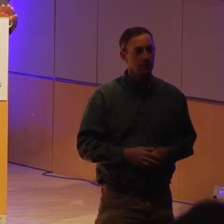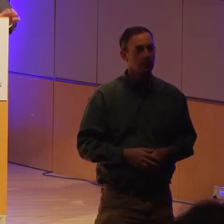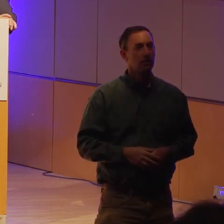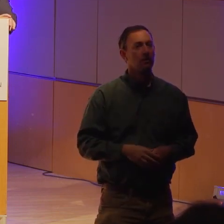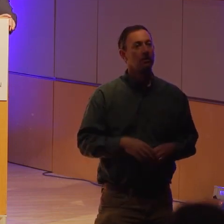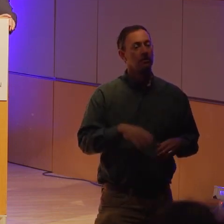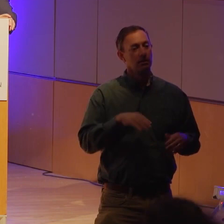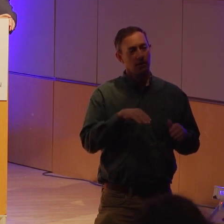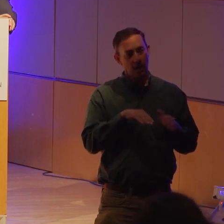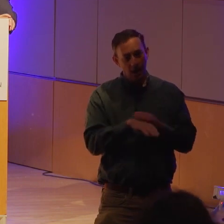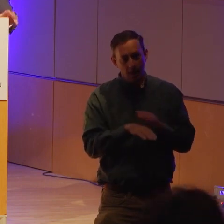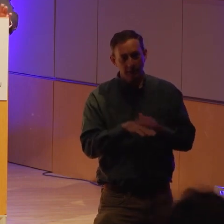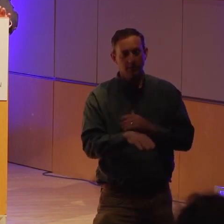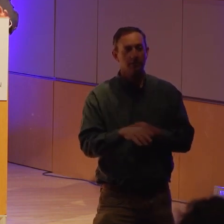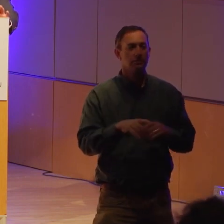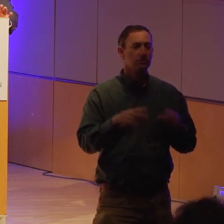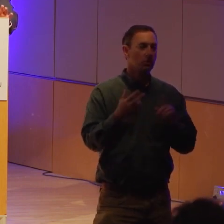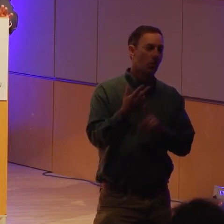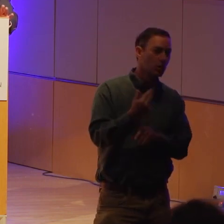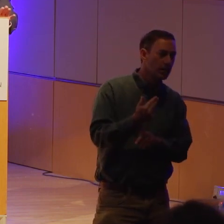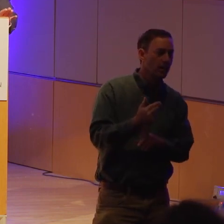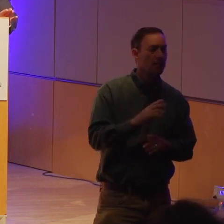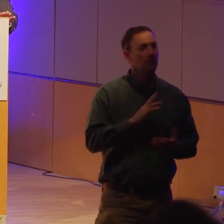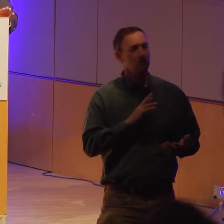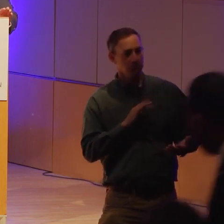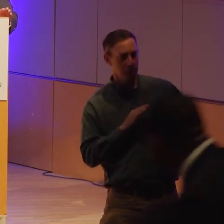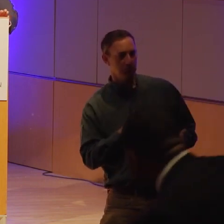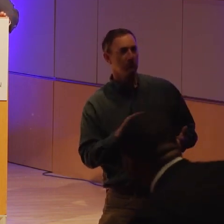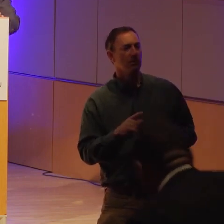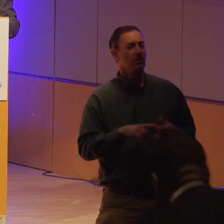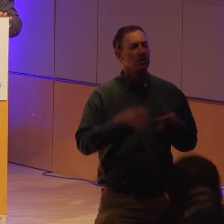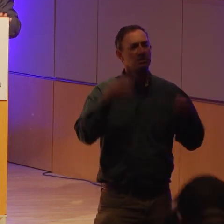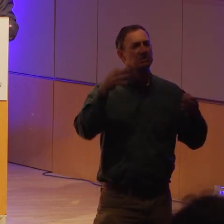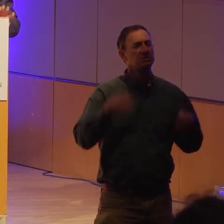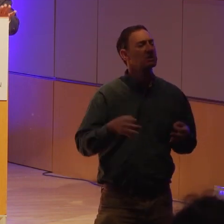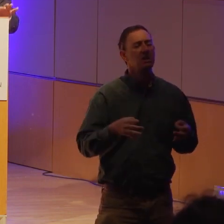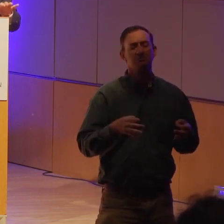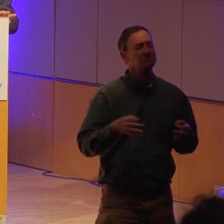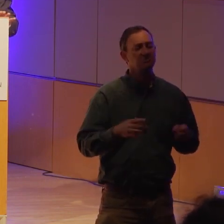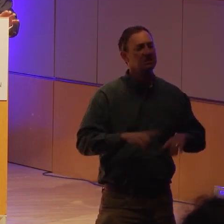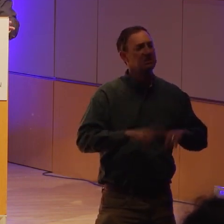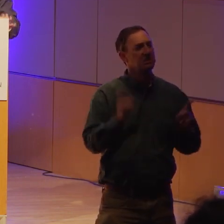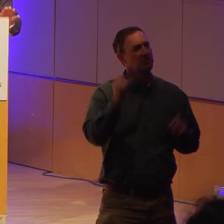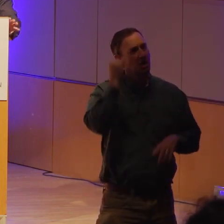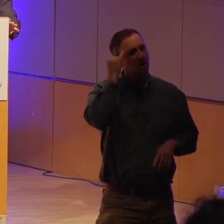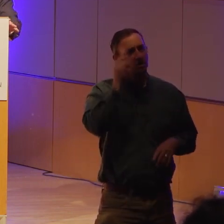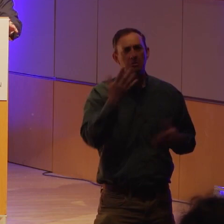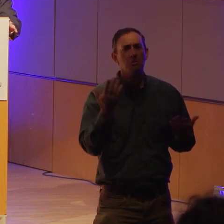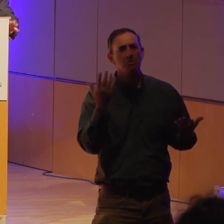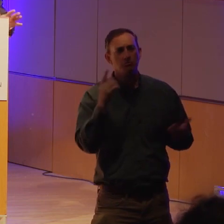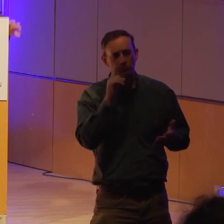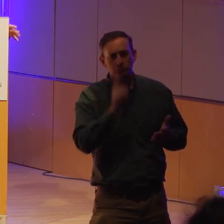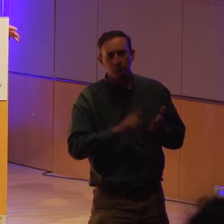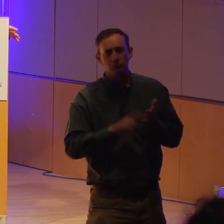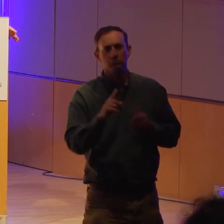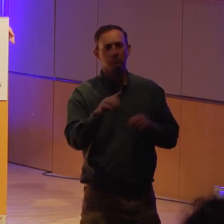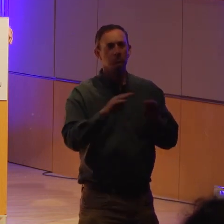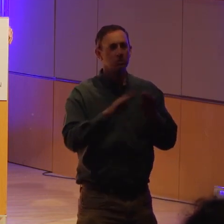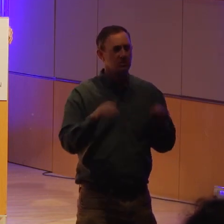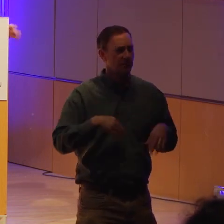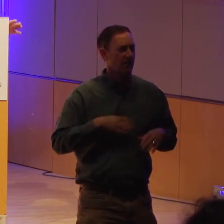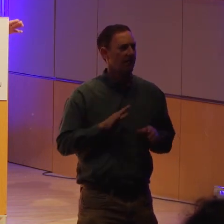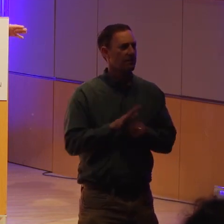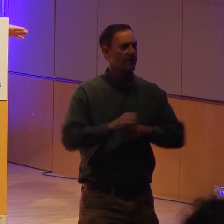venues, many hotels, and then we decided to go in a different direction. Why not check out a museum that has ample